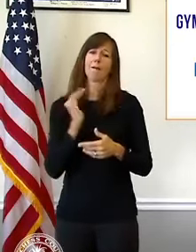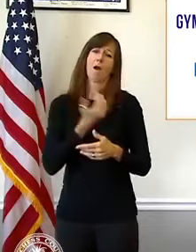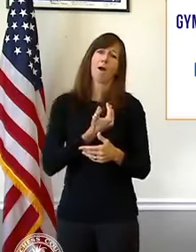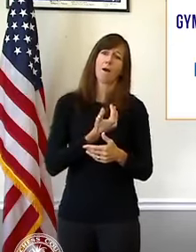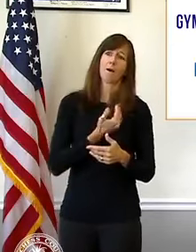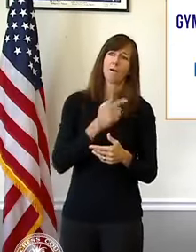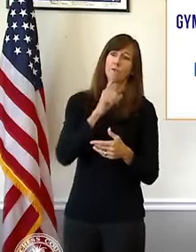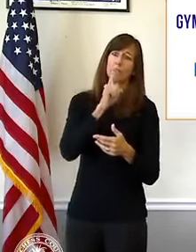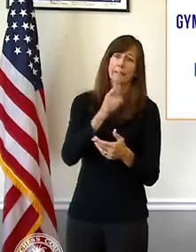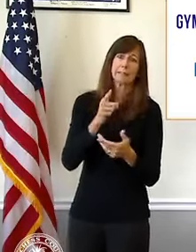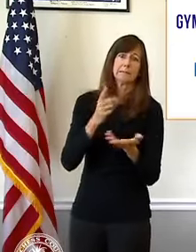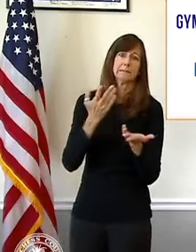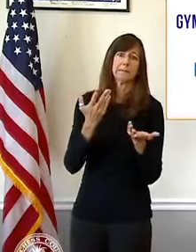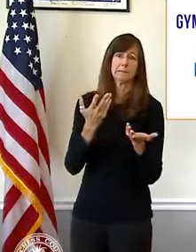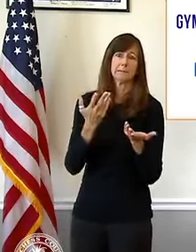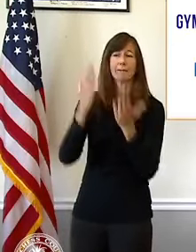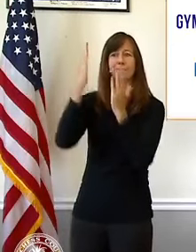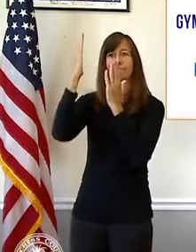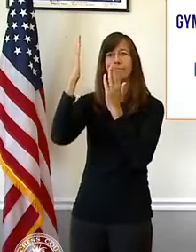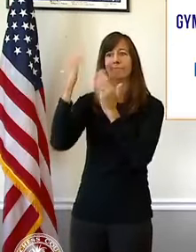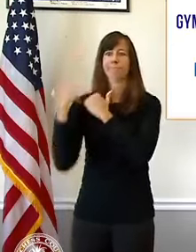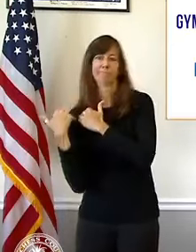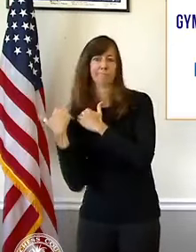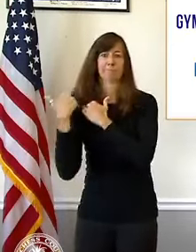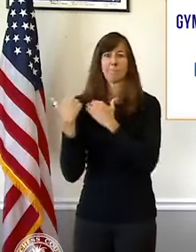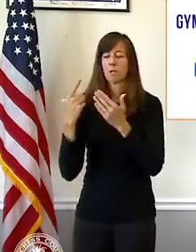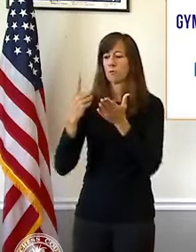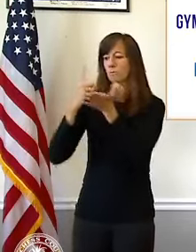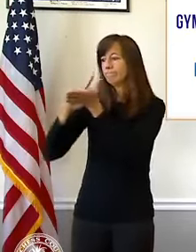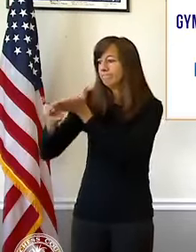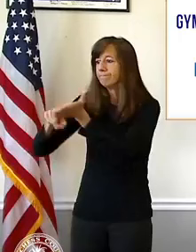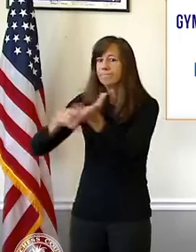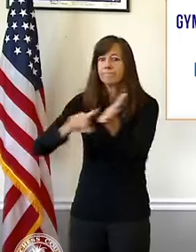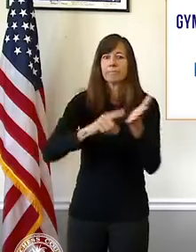or gymnasiums. We don't inspect gyms and fitness centers.